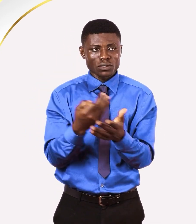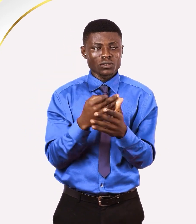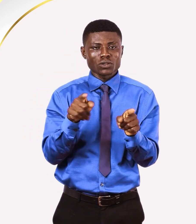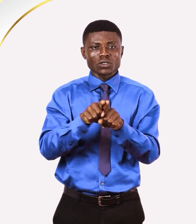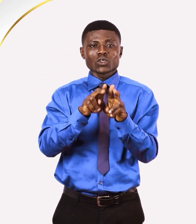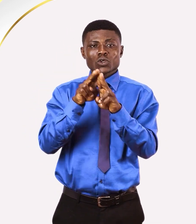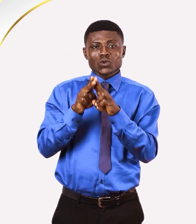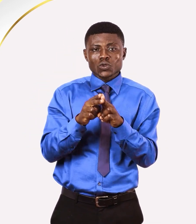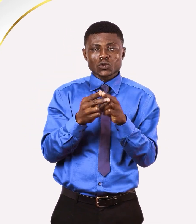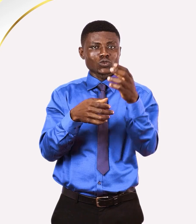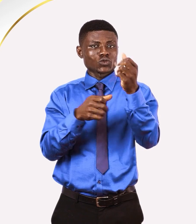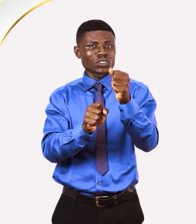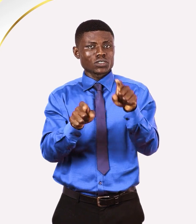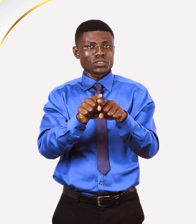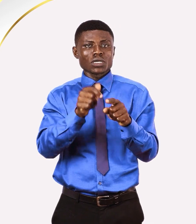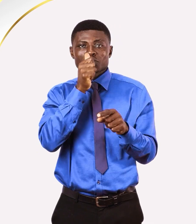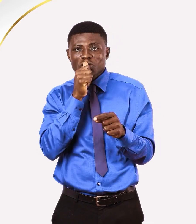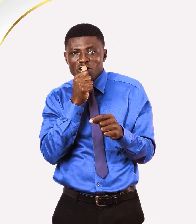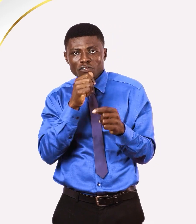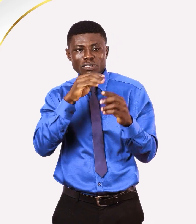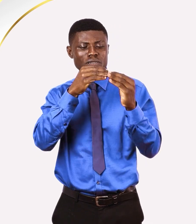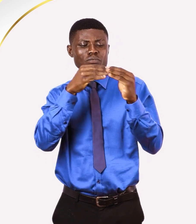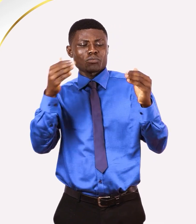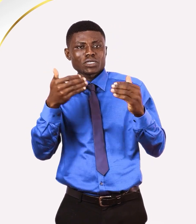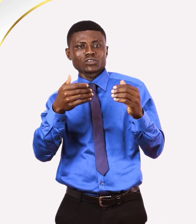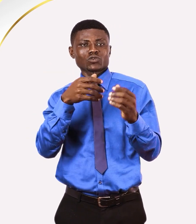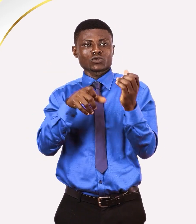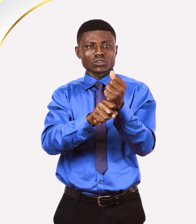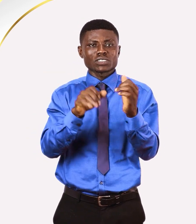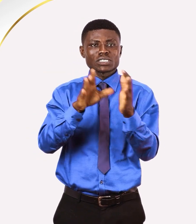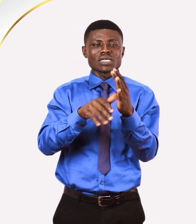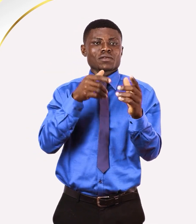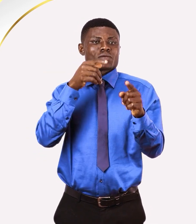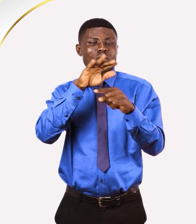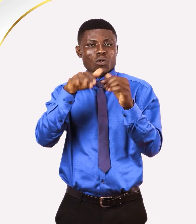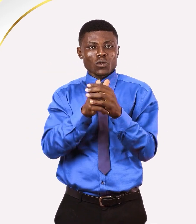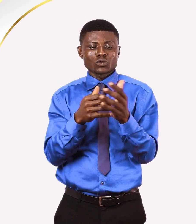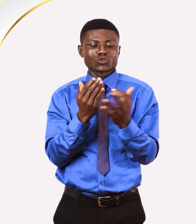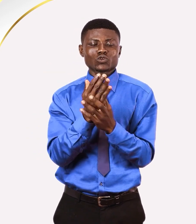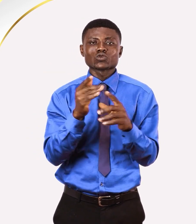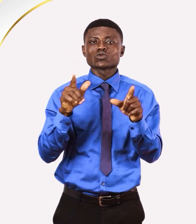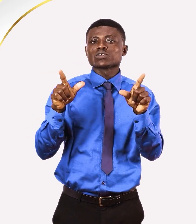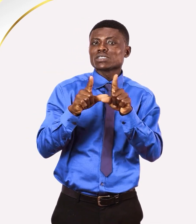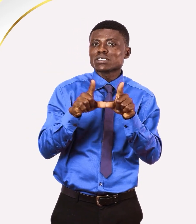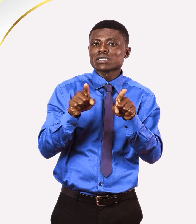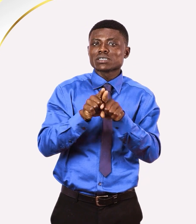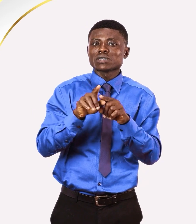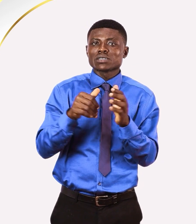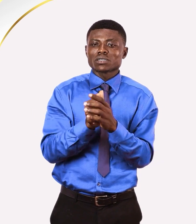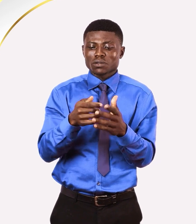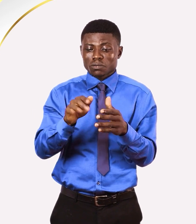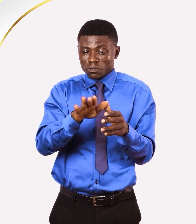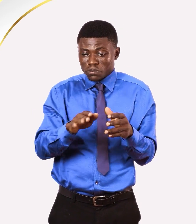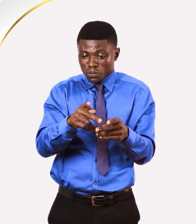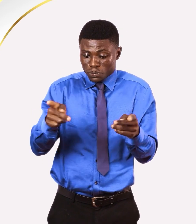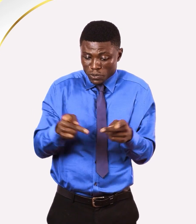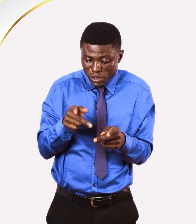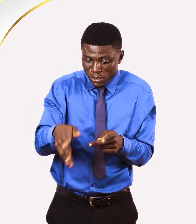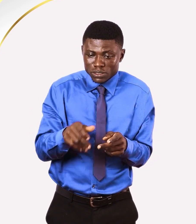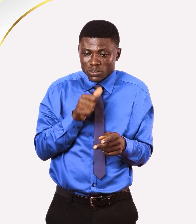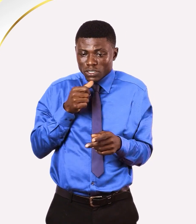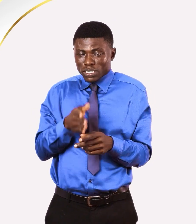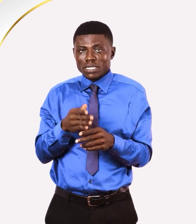unit trusts, private equity funds and venture capital funds through licensing, off-site and